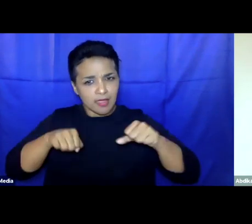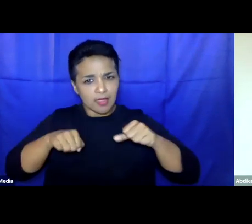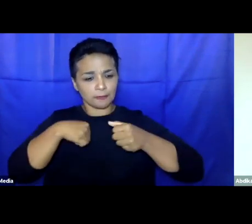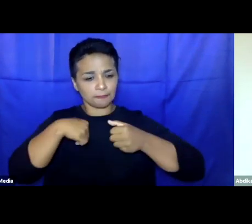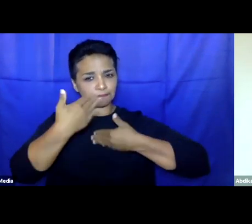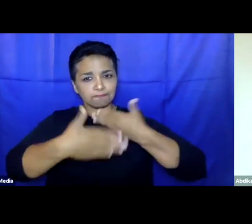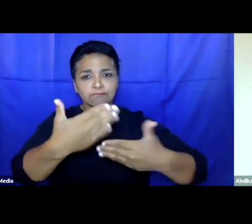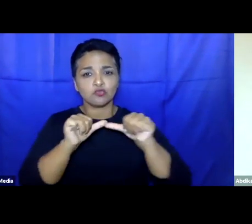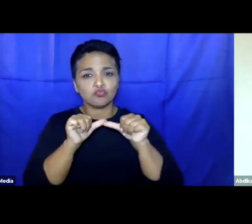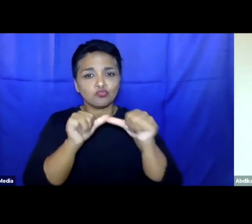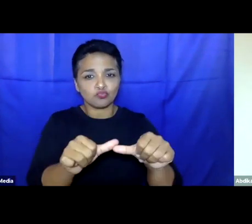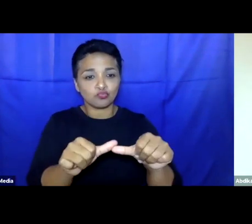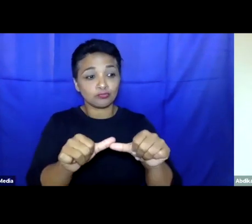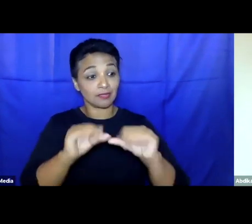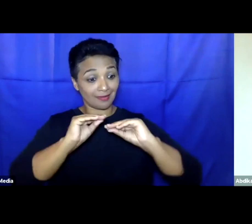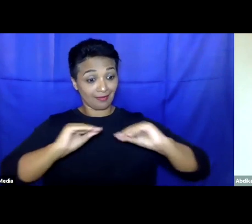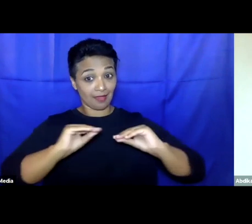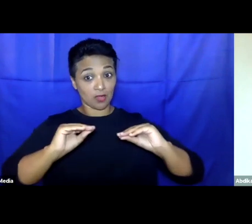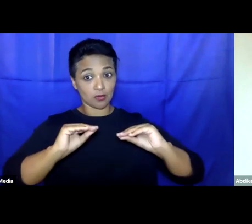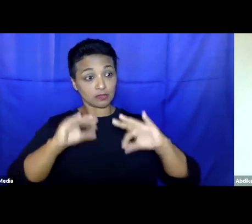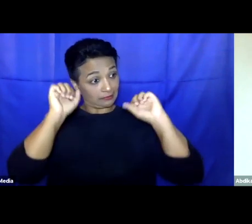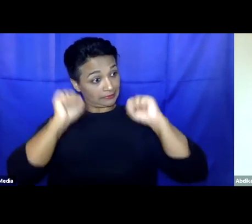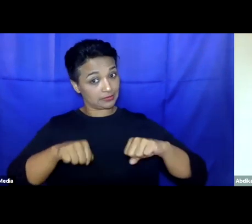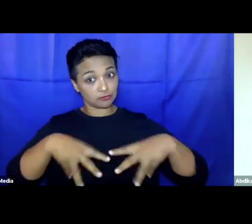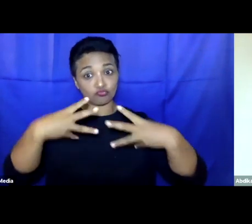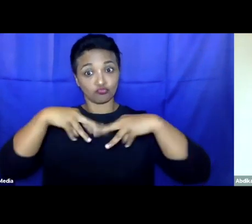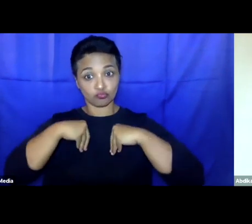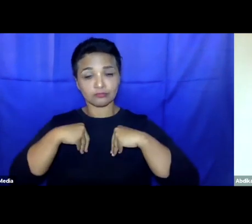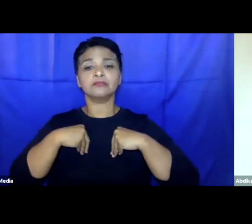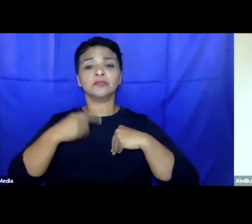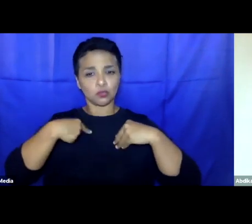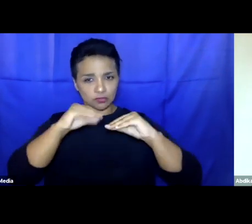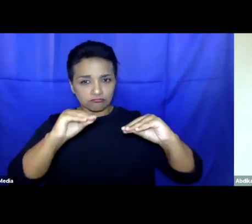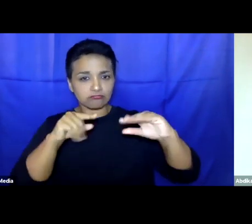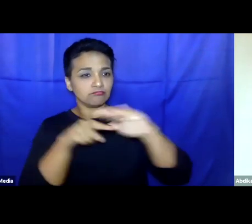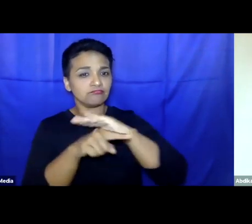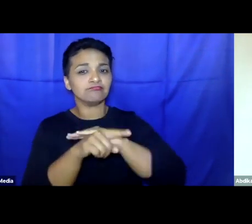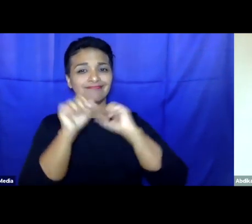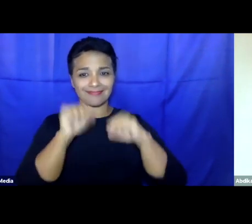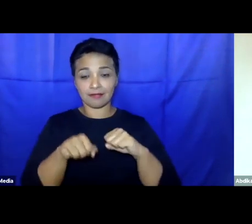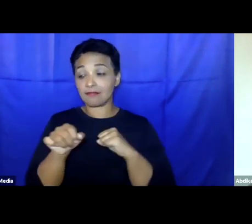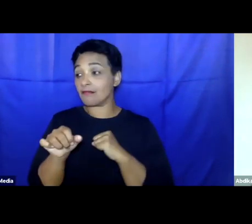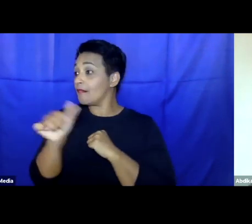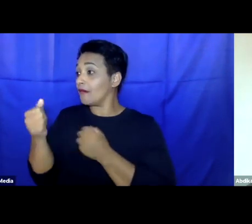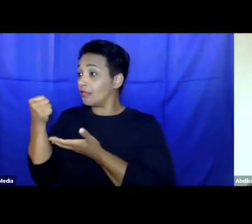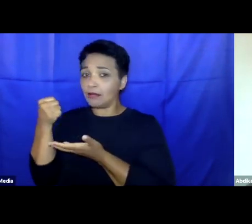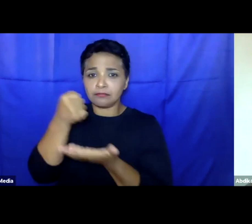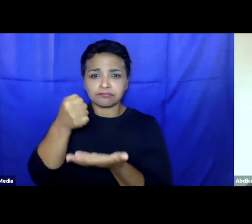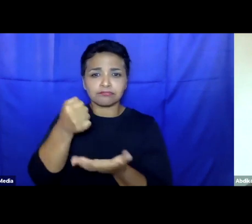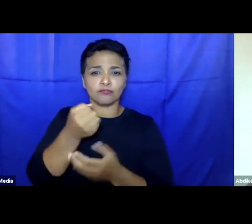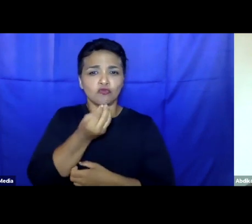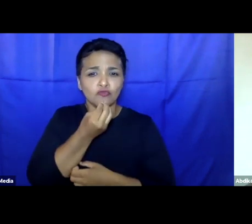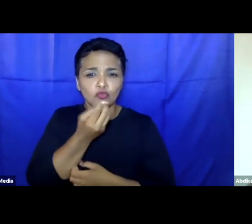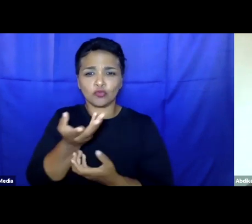taken seriously, would be better by any other, aids that's given to the refugees.